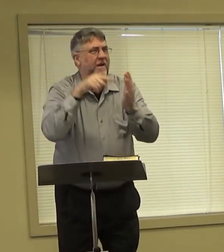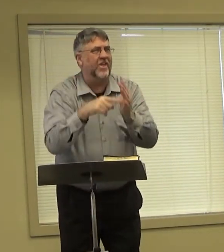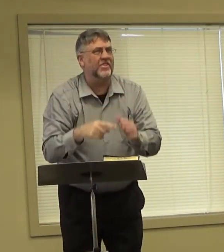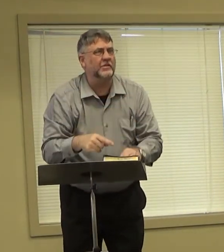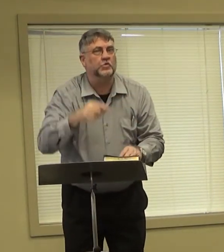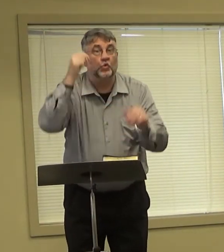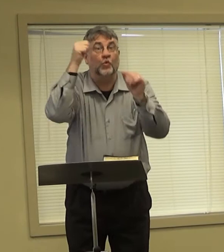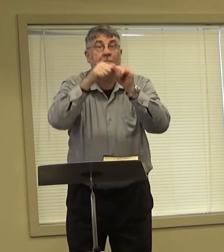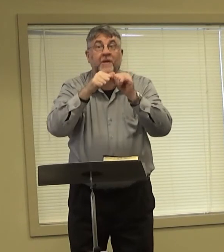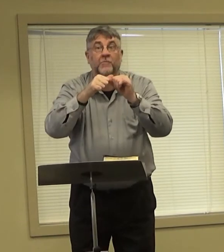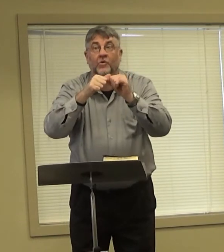Think about this.